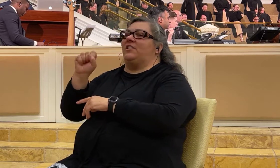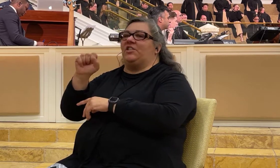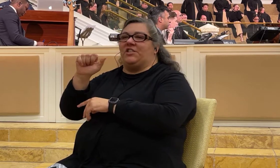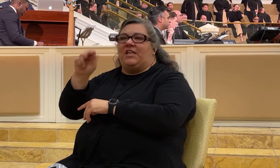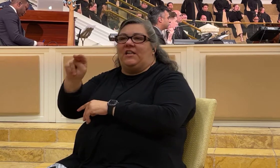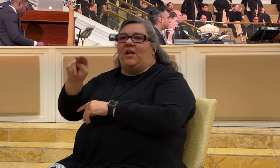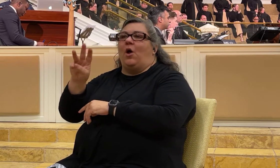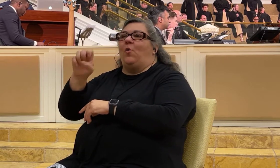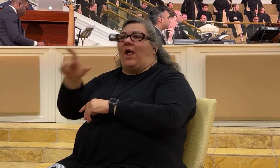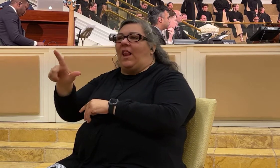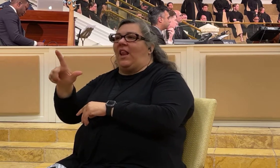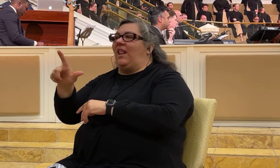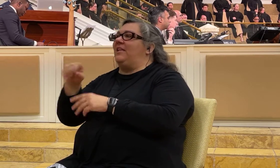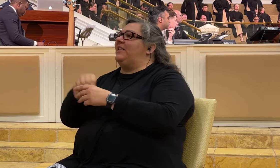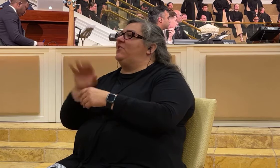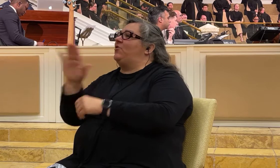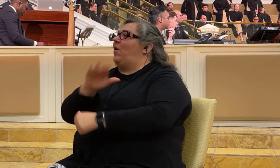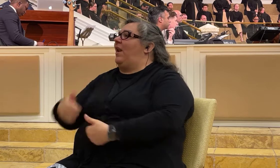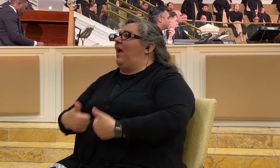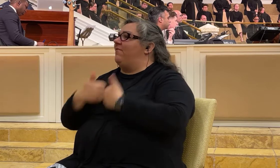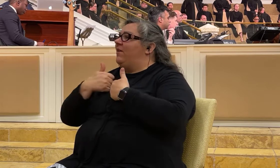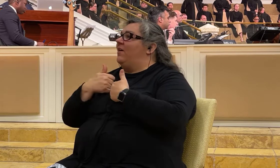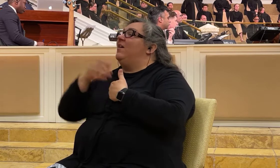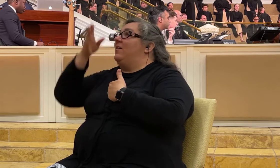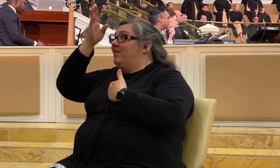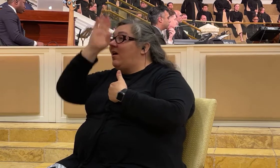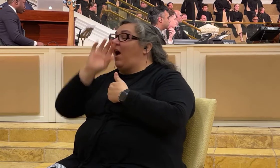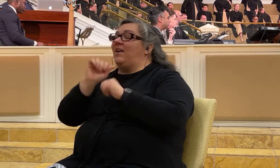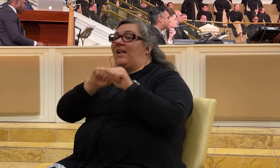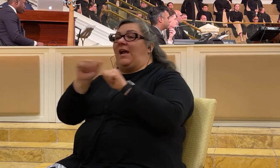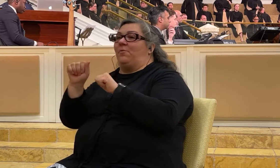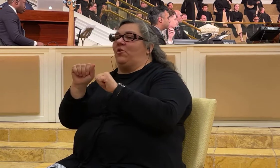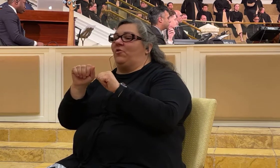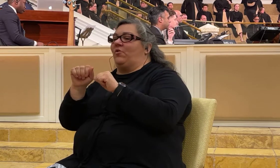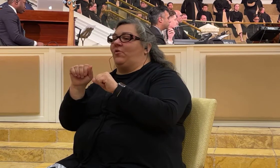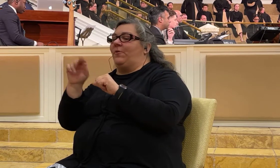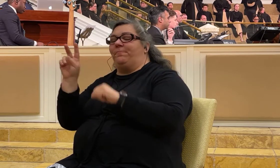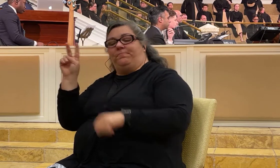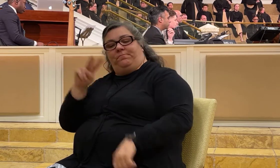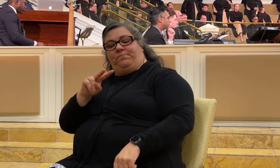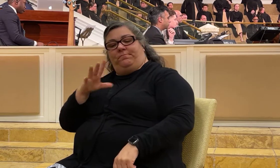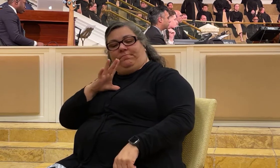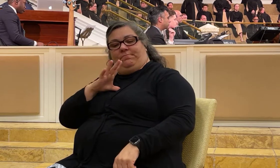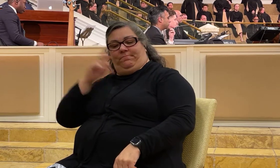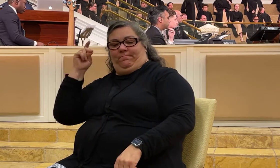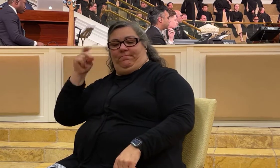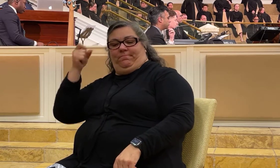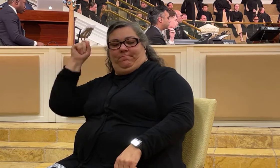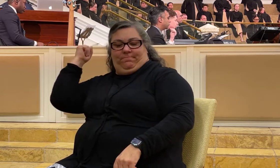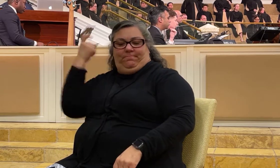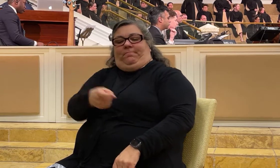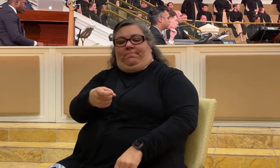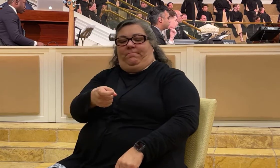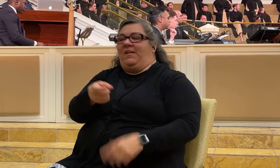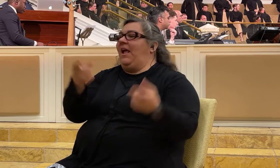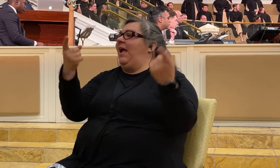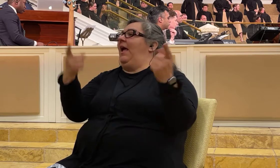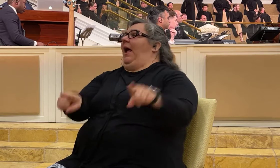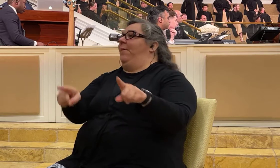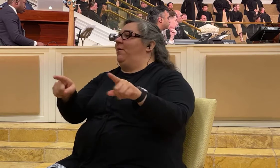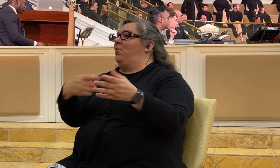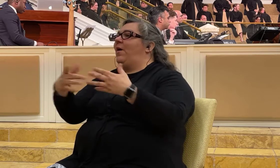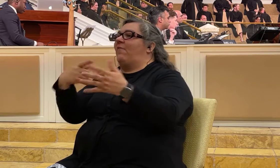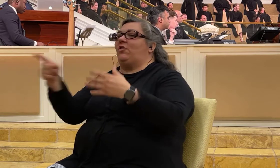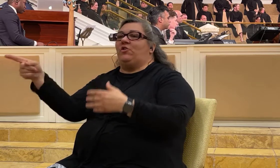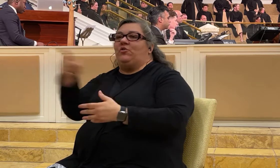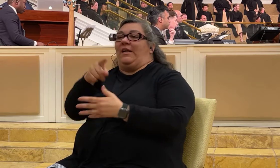in our lives. God's able to turn a corner and snap his fingers and give you provision and things that you